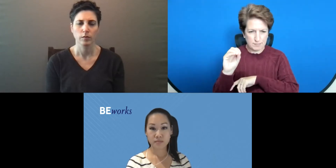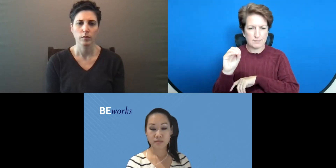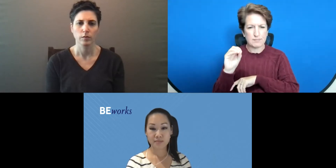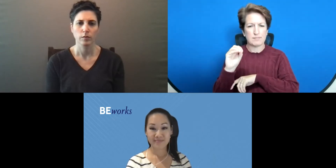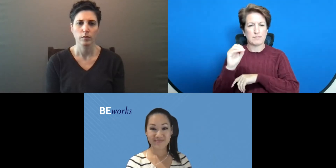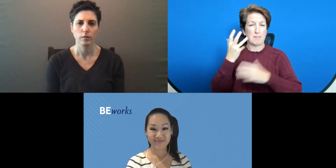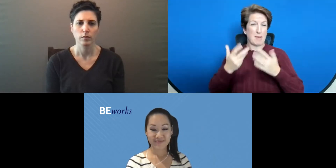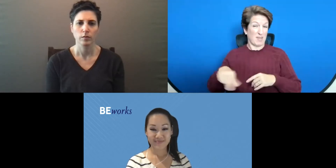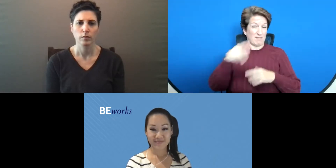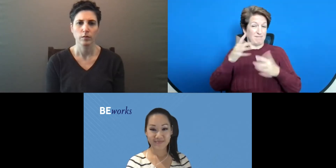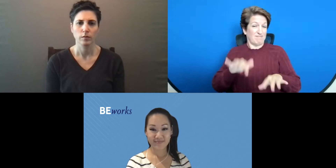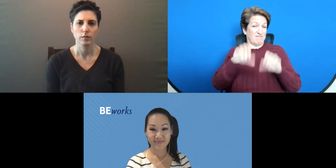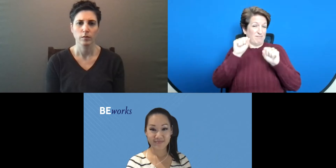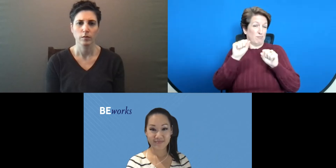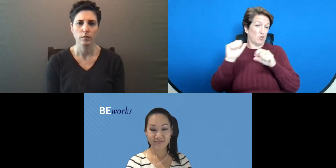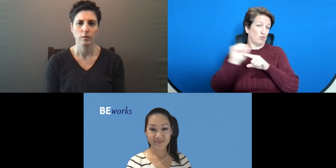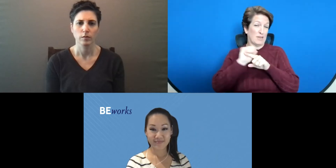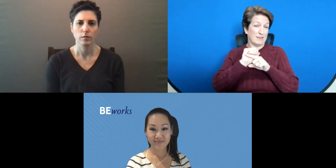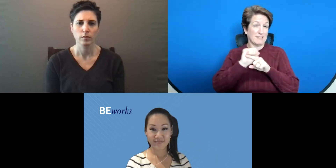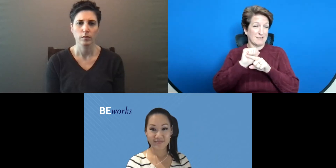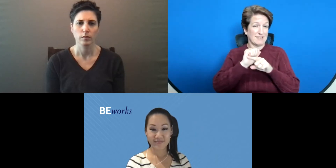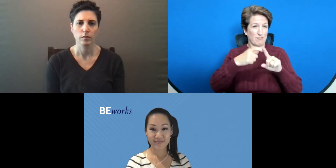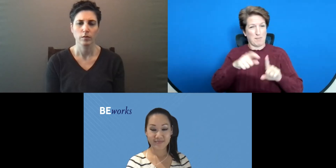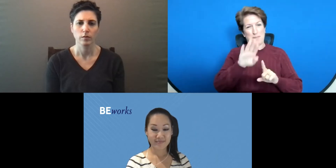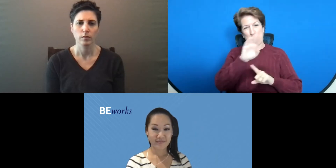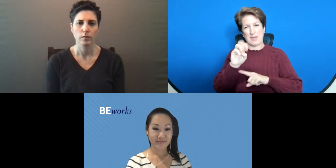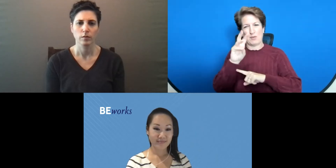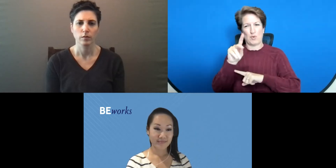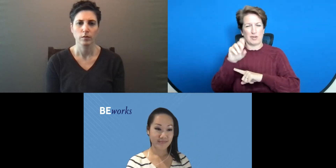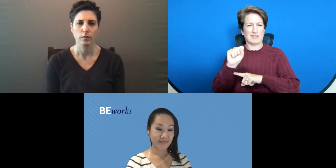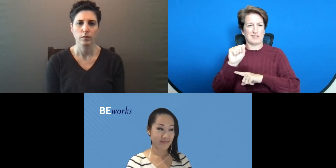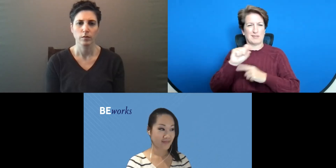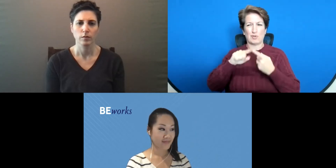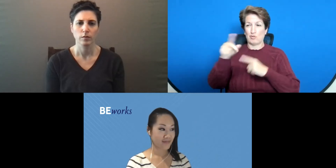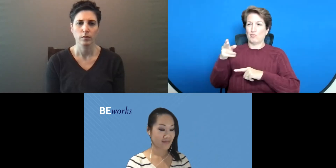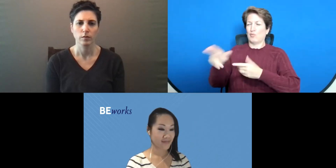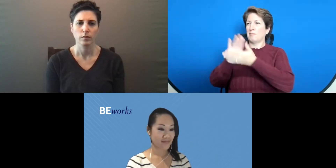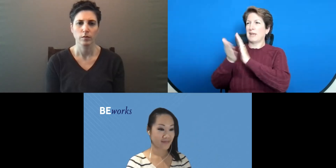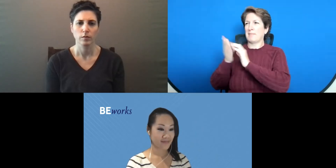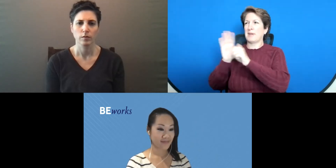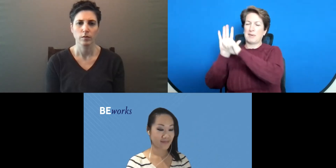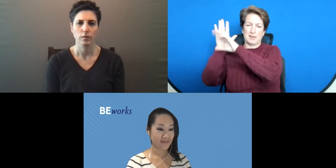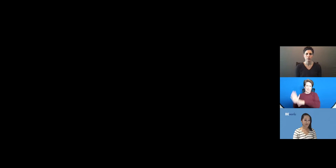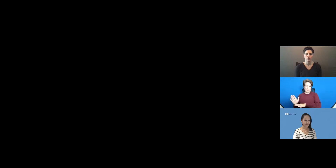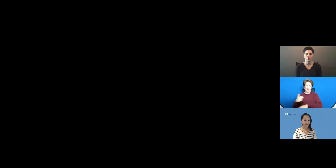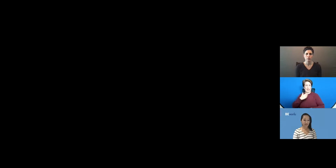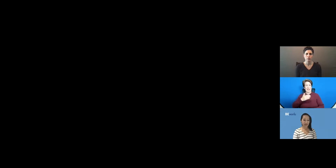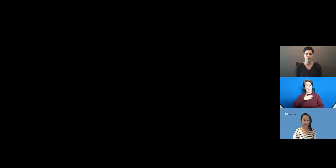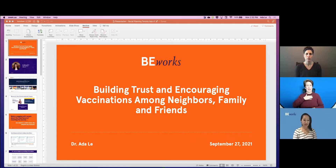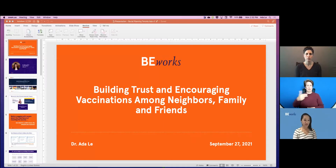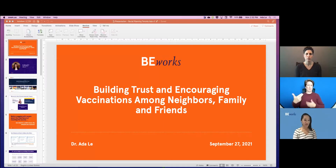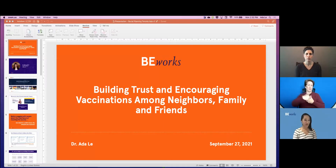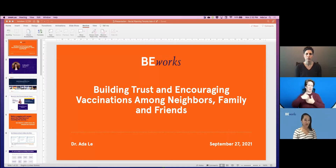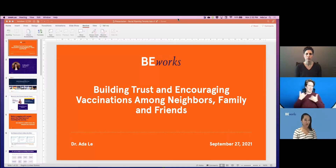with BEworks at the start of your work as a community ambassador. We're very happy to have Ada with us here today.